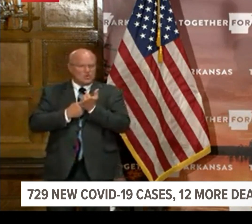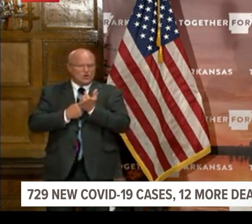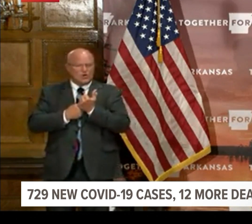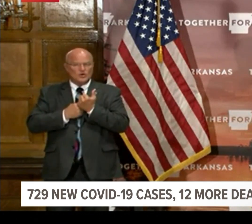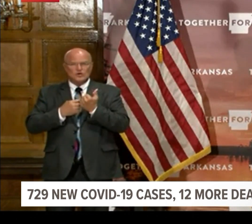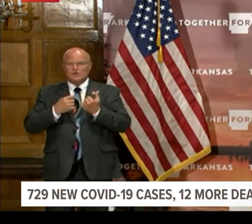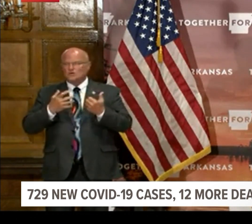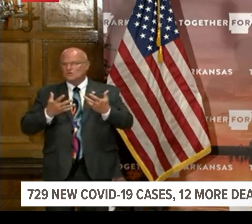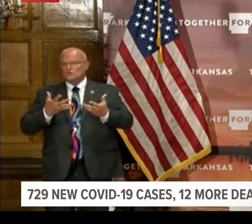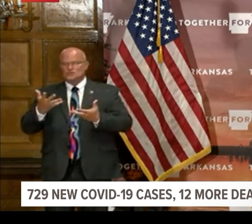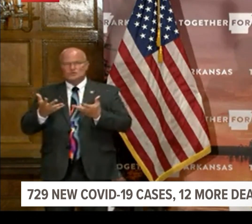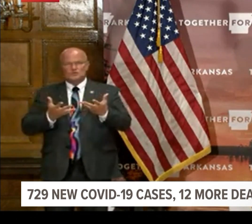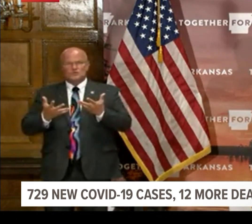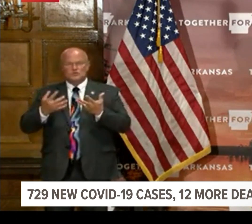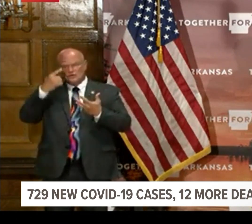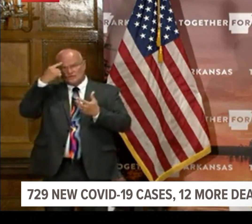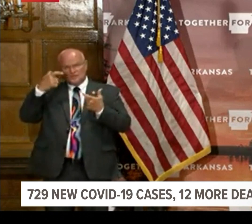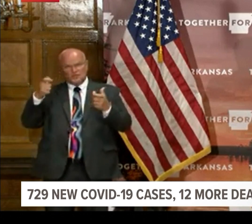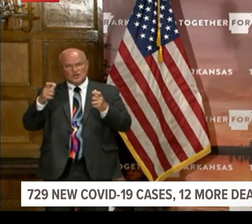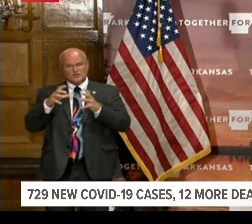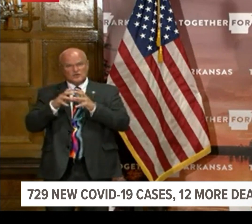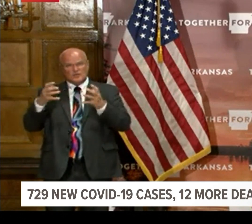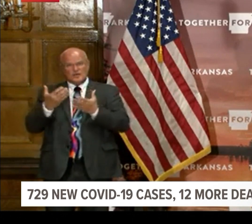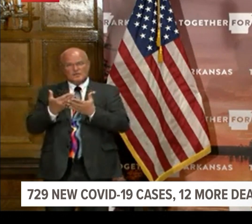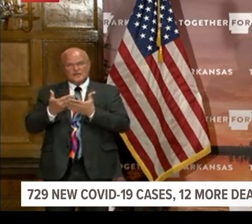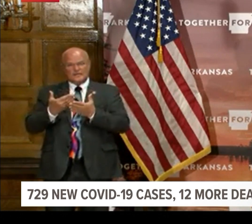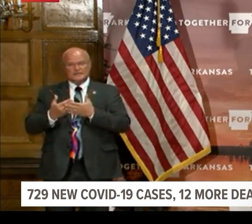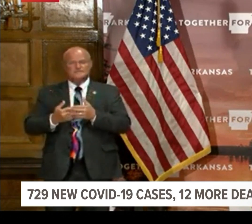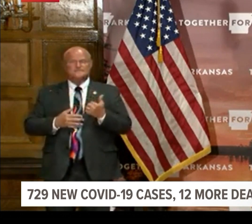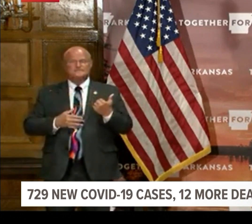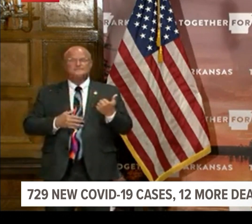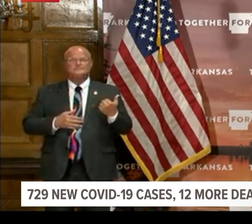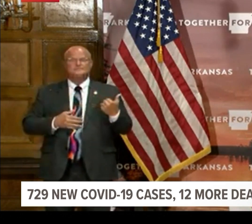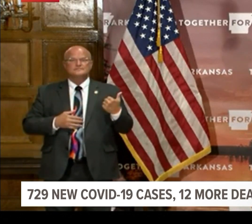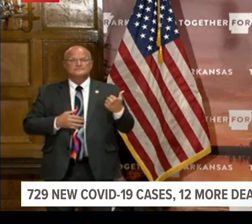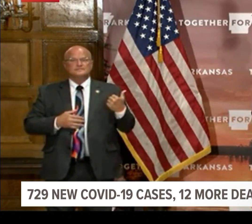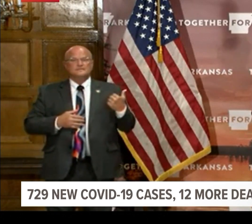for the larger amount?